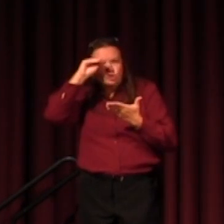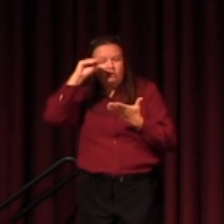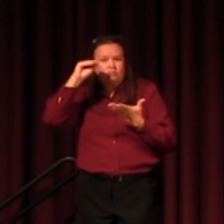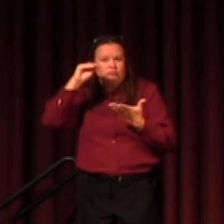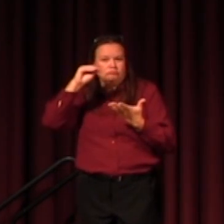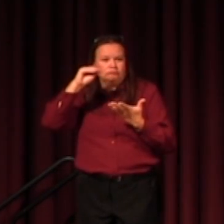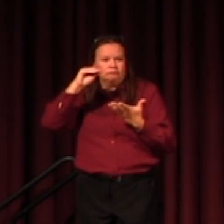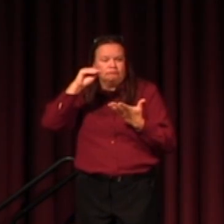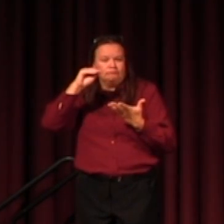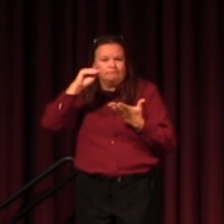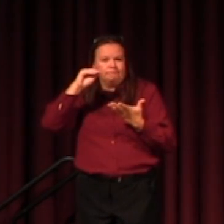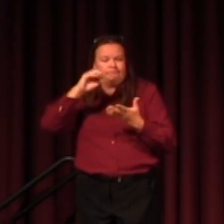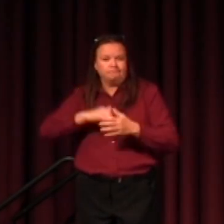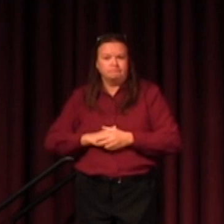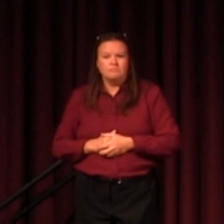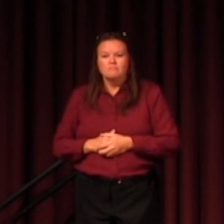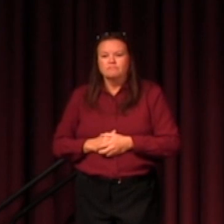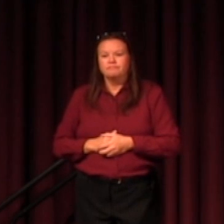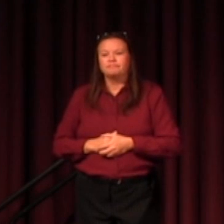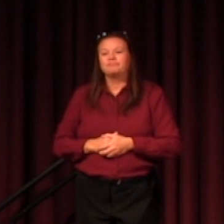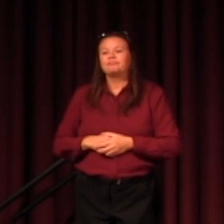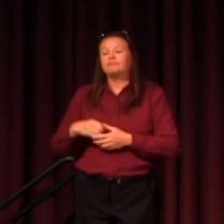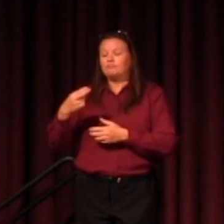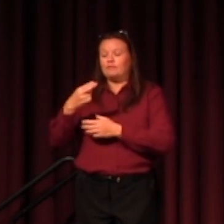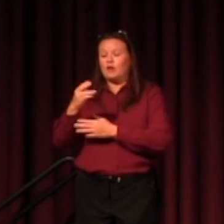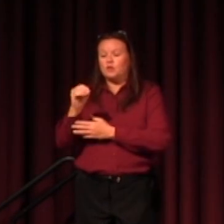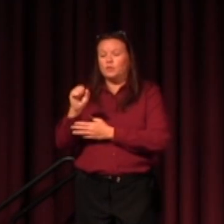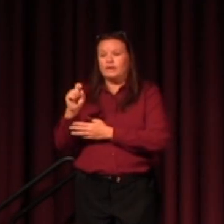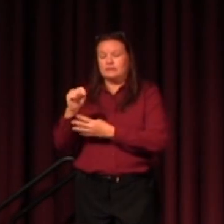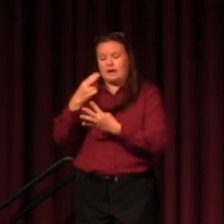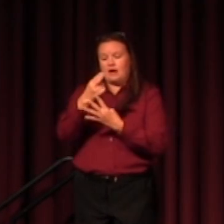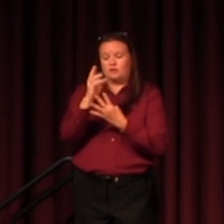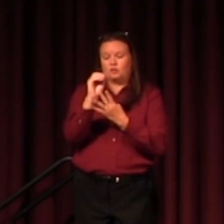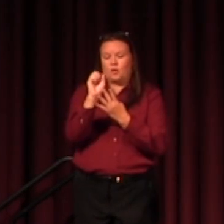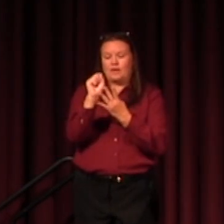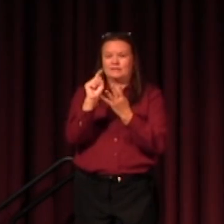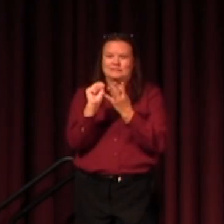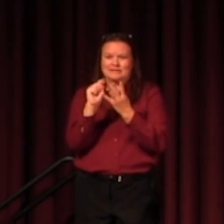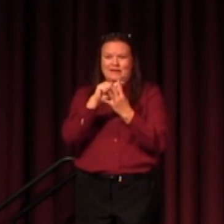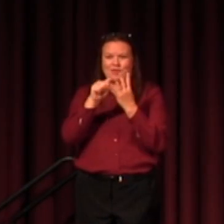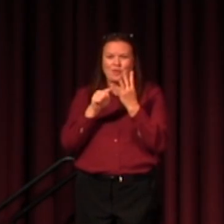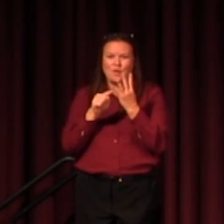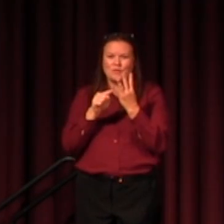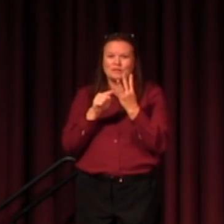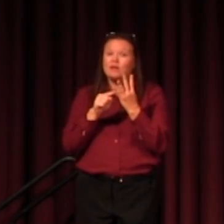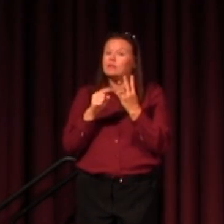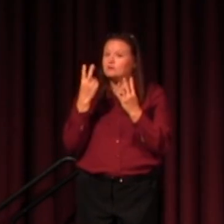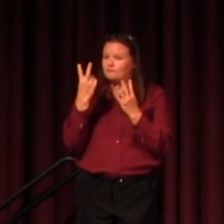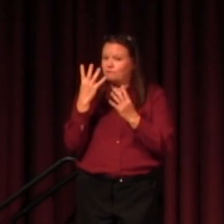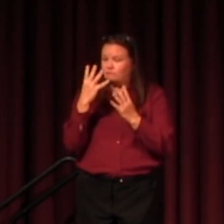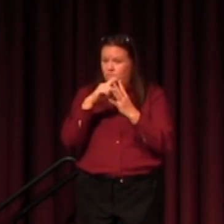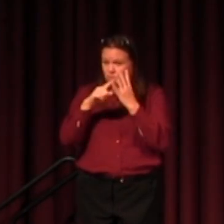And then we use the letters that spell the word host as a way of reminding ourselves of the four core principles of hosting.